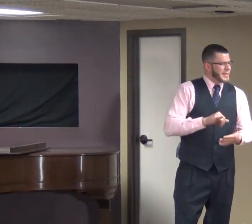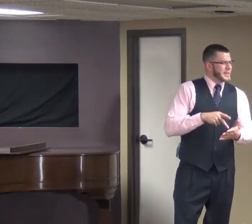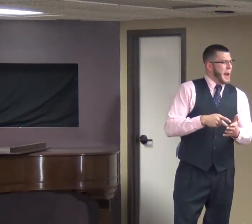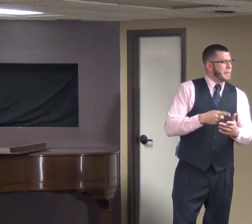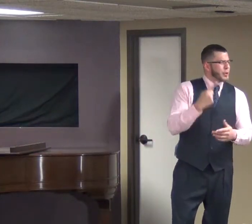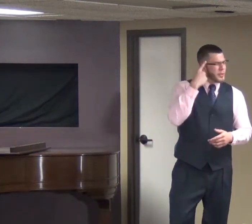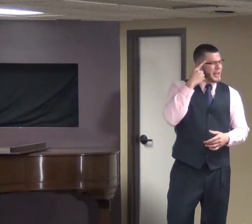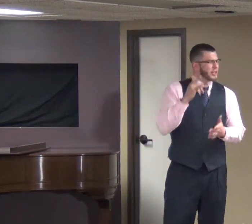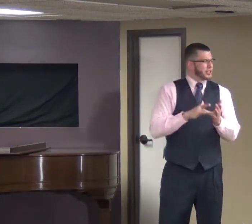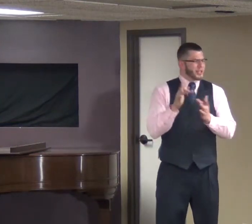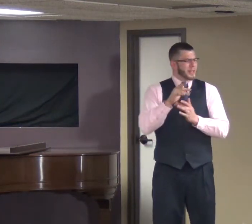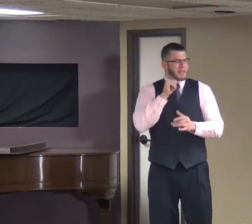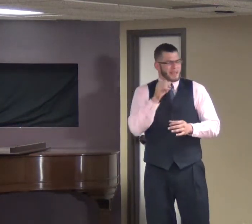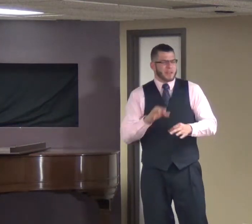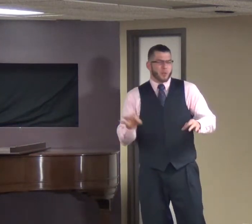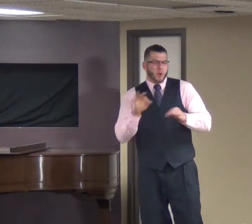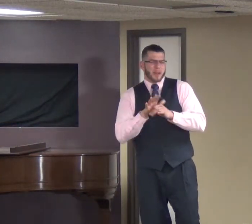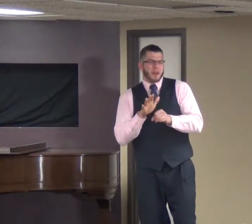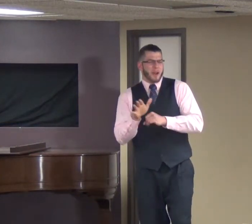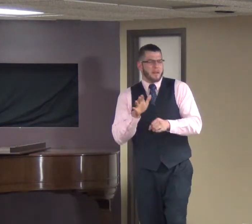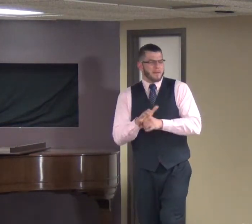does that mean you think Jesus isn't worthy enough?